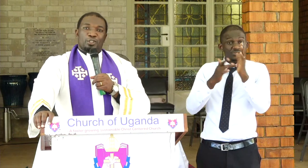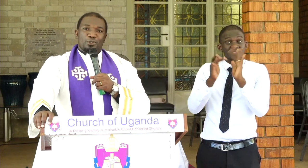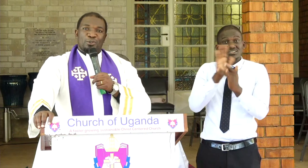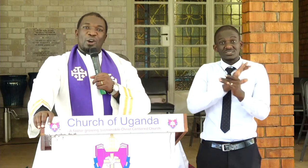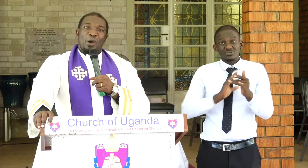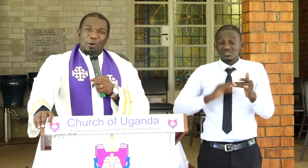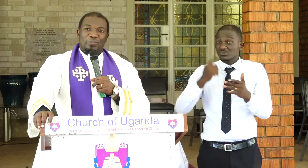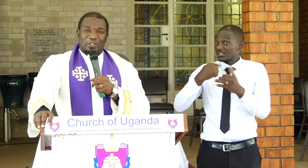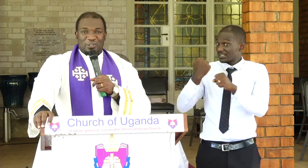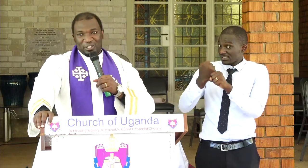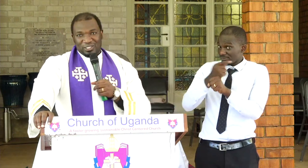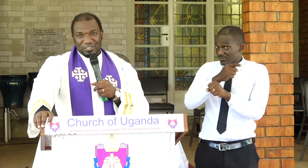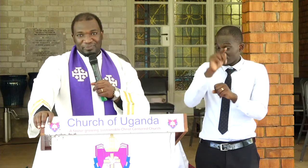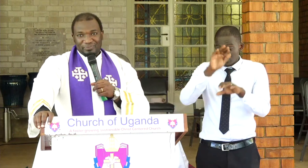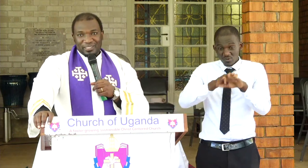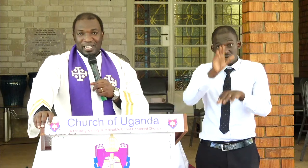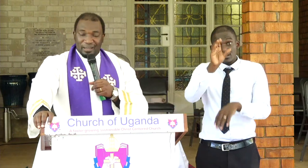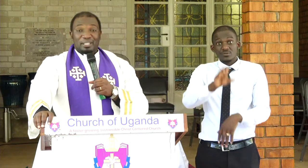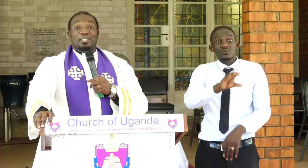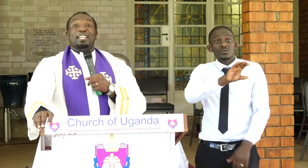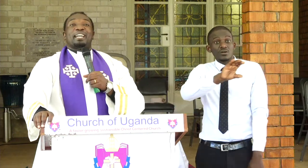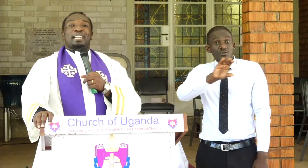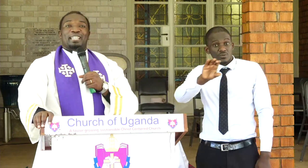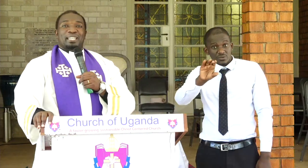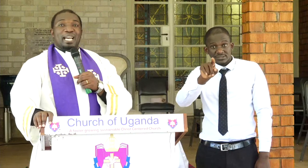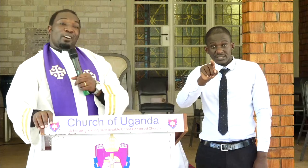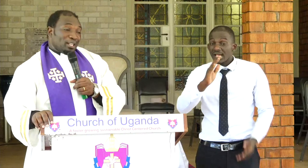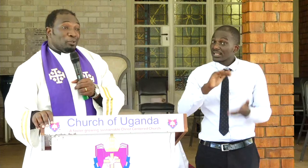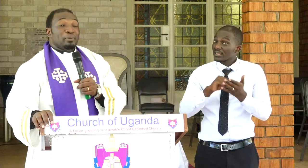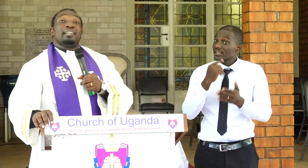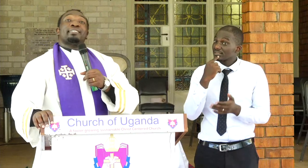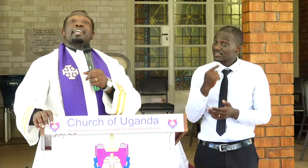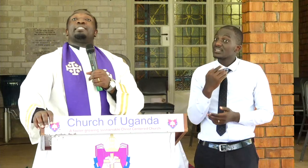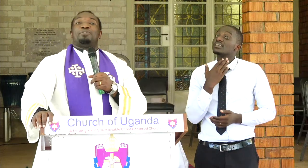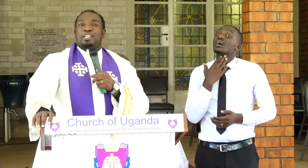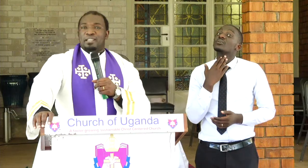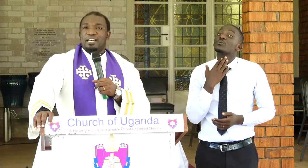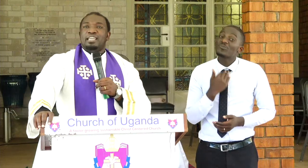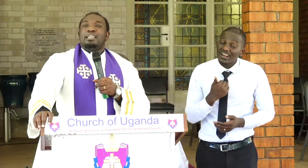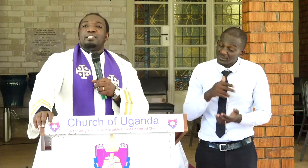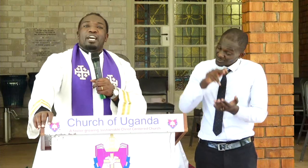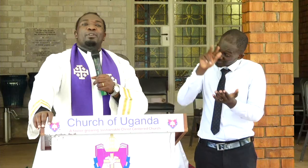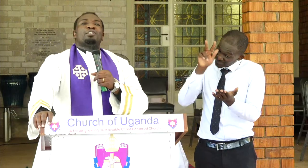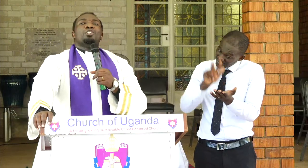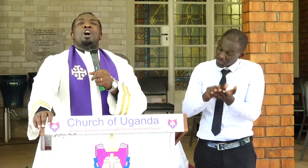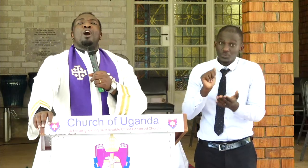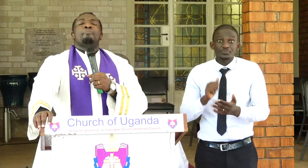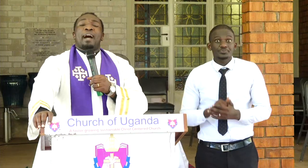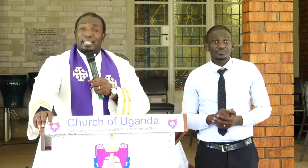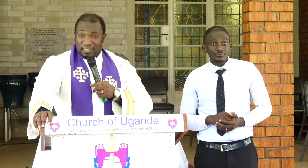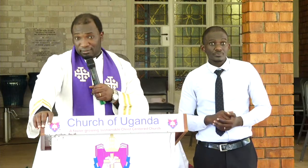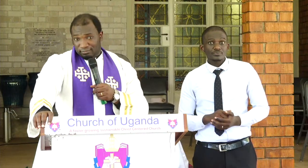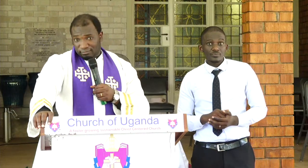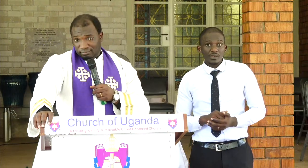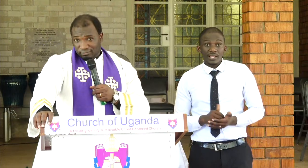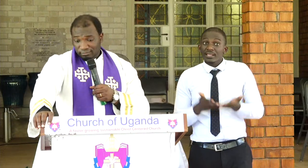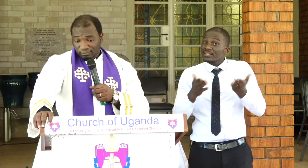did for you on the cross. Let me say it again. I want to be assertive here. There is